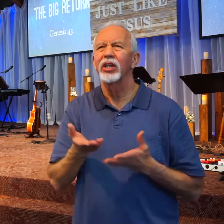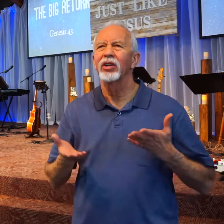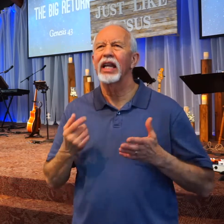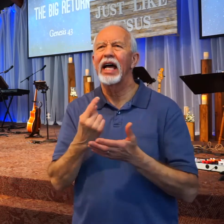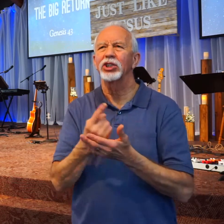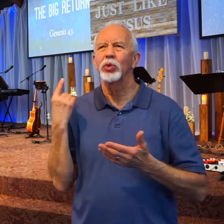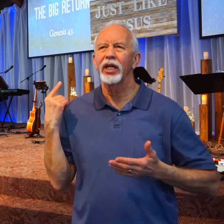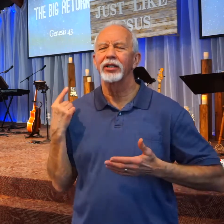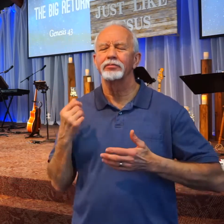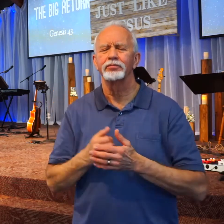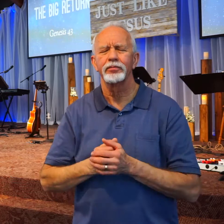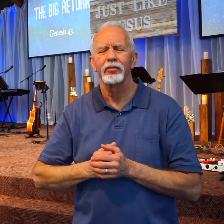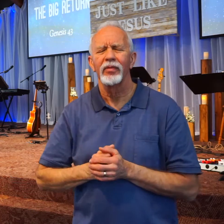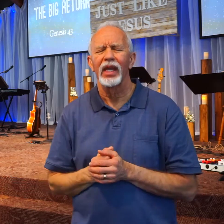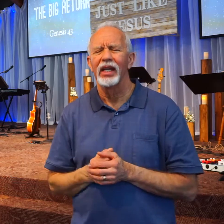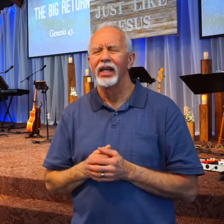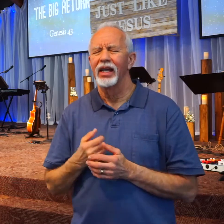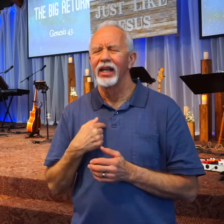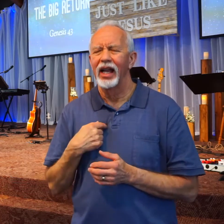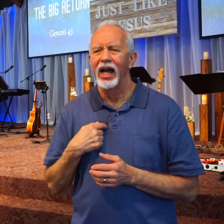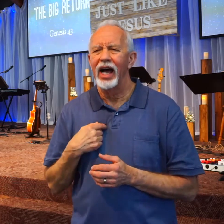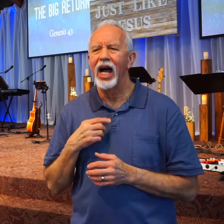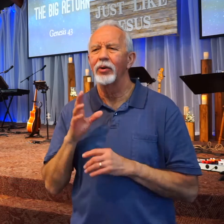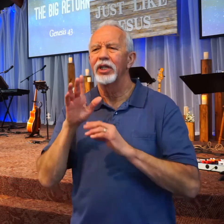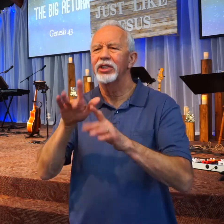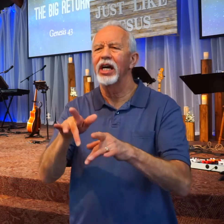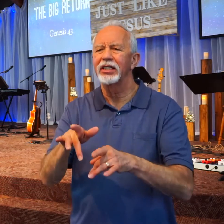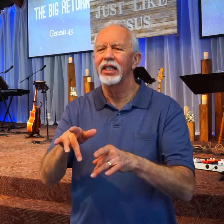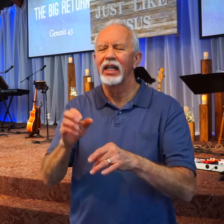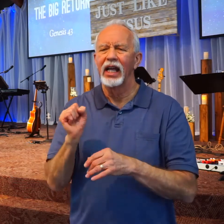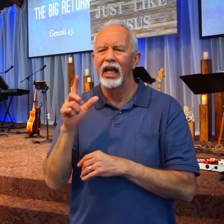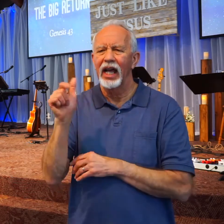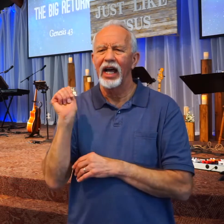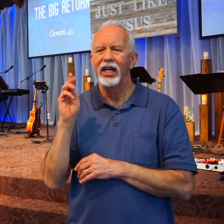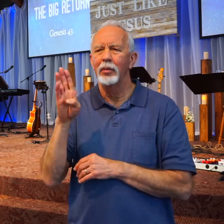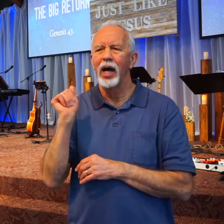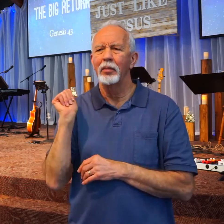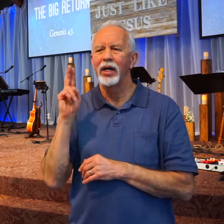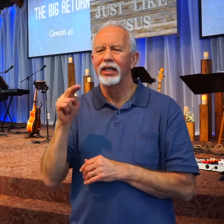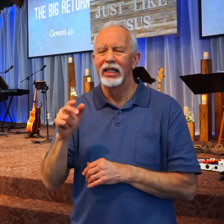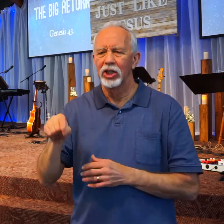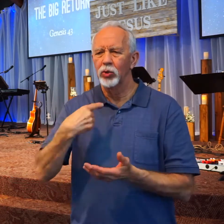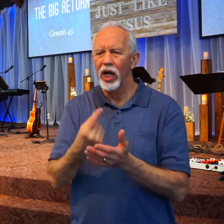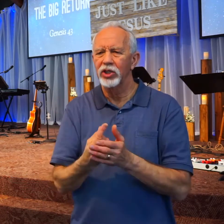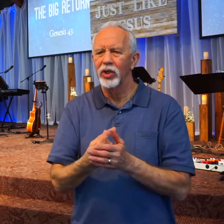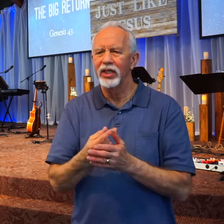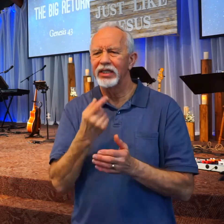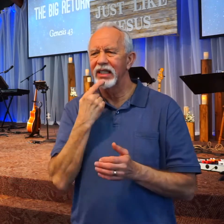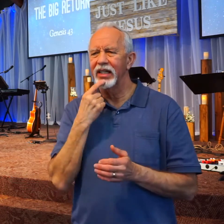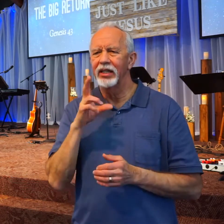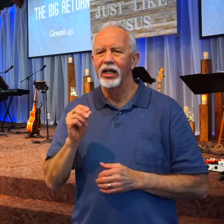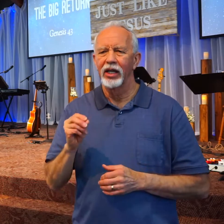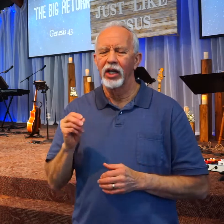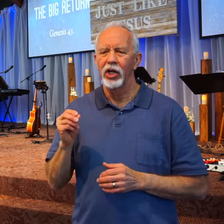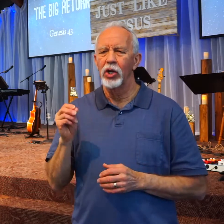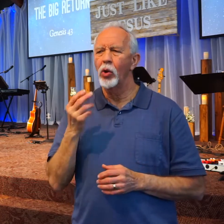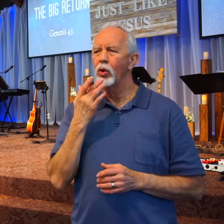back and watch that message. But I did reach out to that Alabama graduate on this particular passage, and he said no comment.